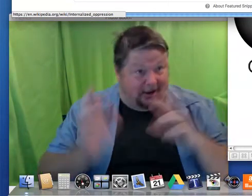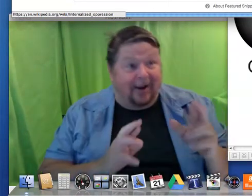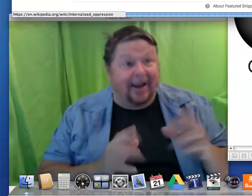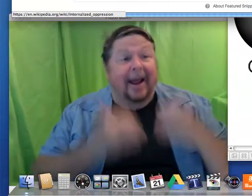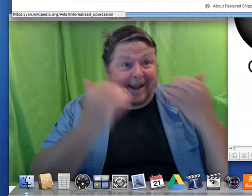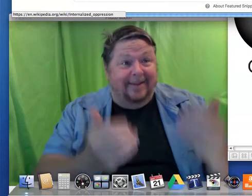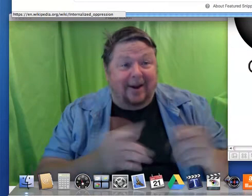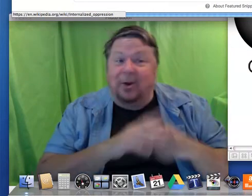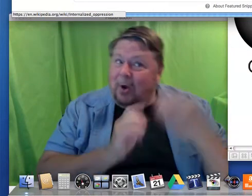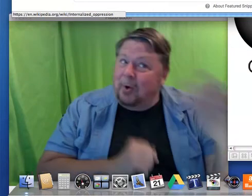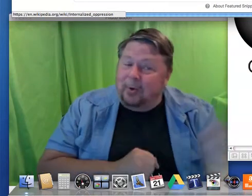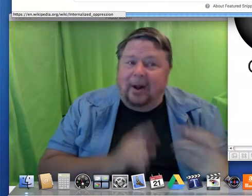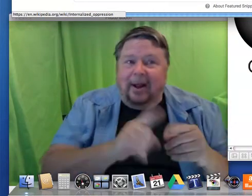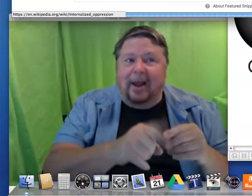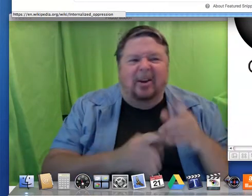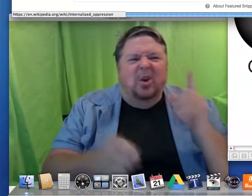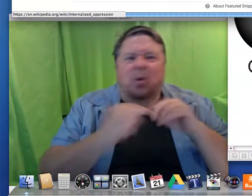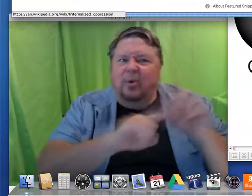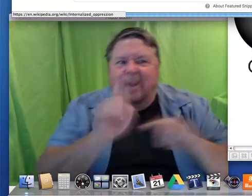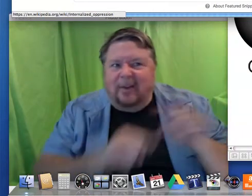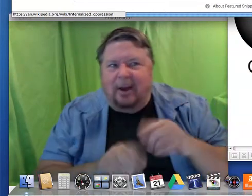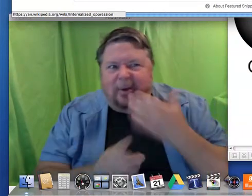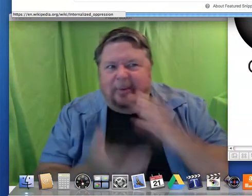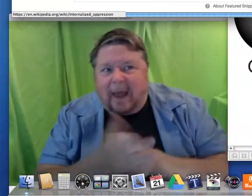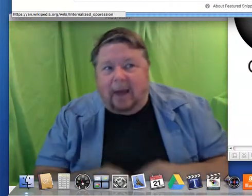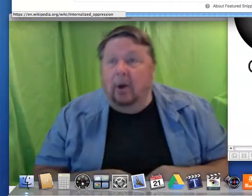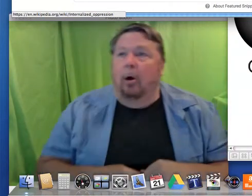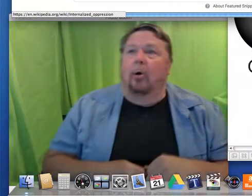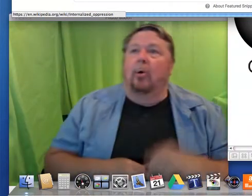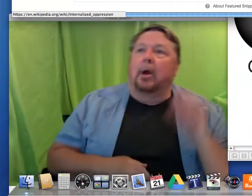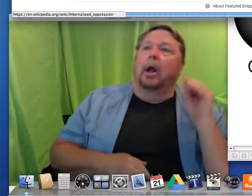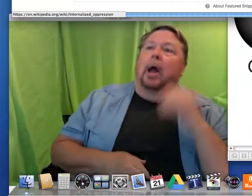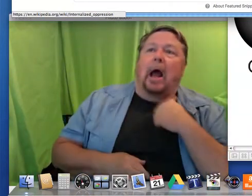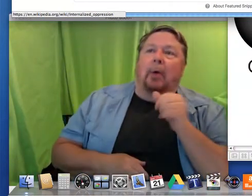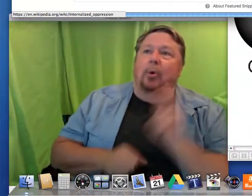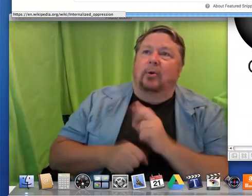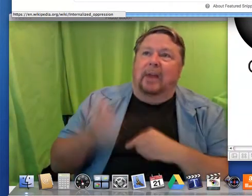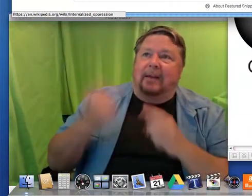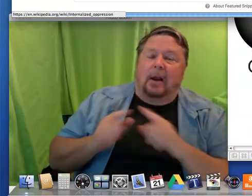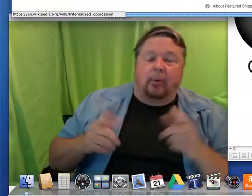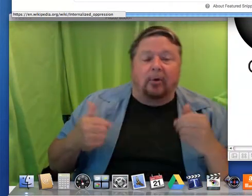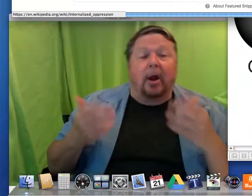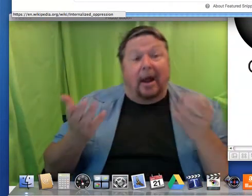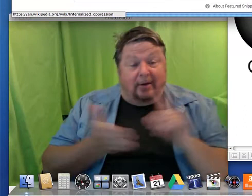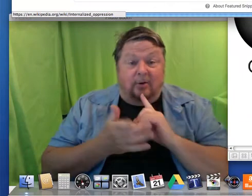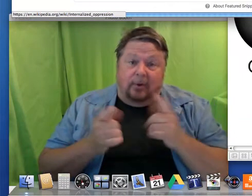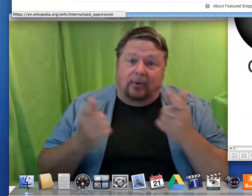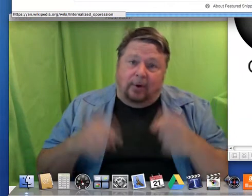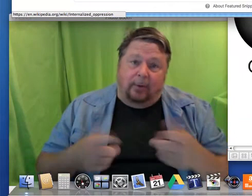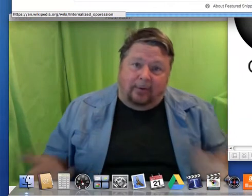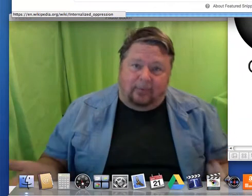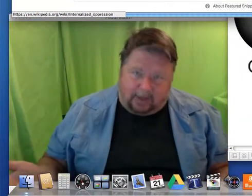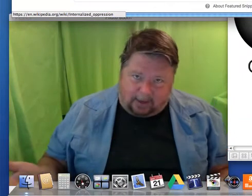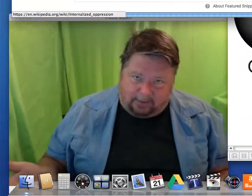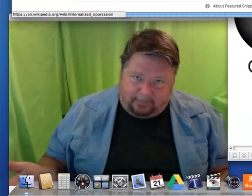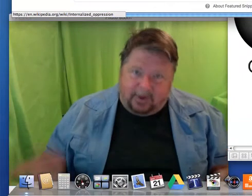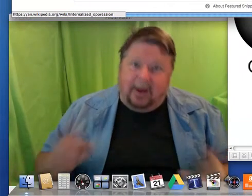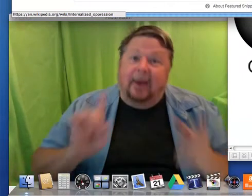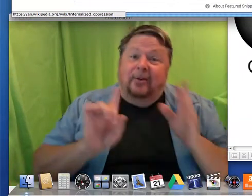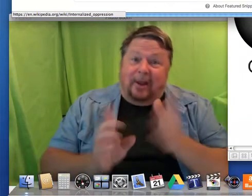You ready? Get started, go. And don't use that sign language. It's bad. Oh, okay. I won't use that sign language. And this really